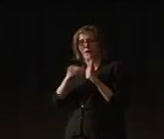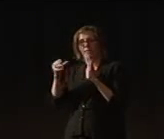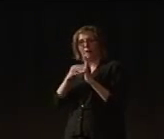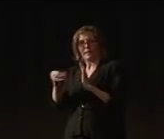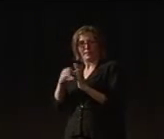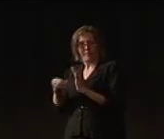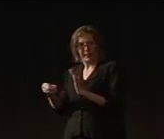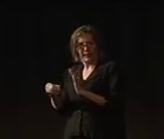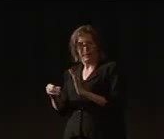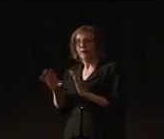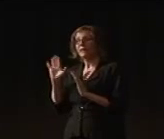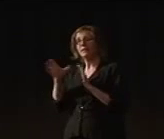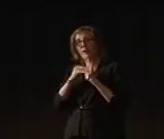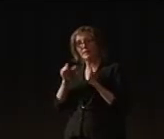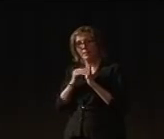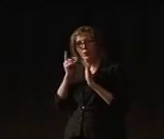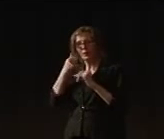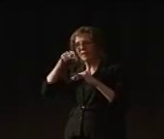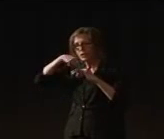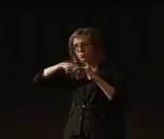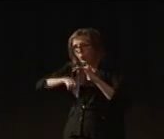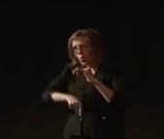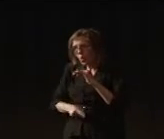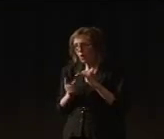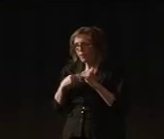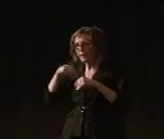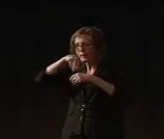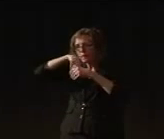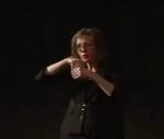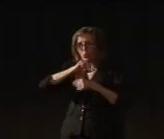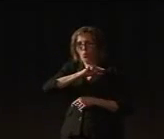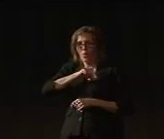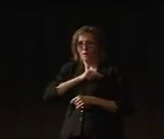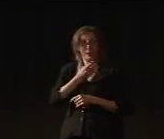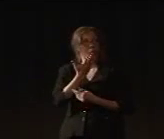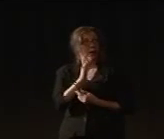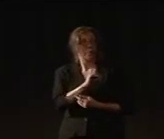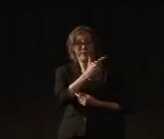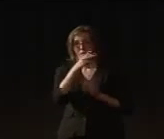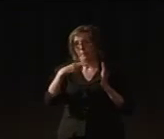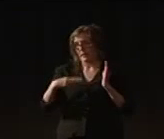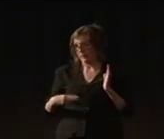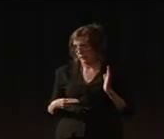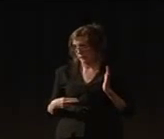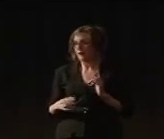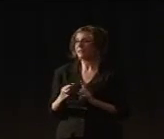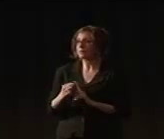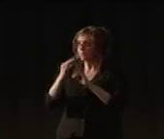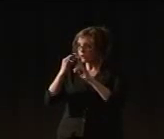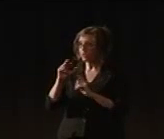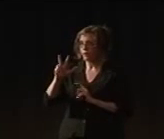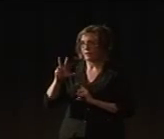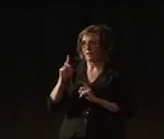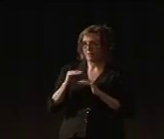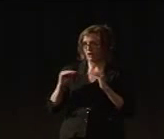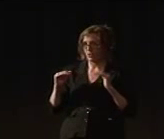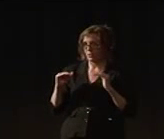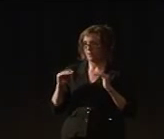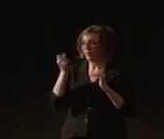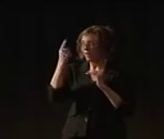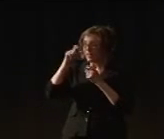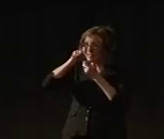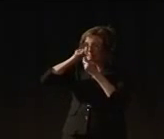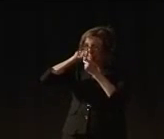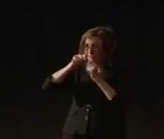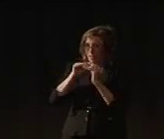explore the inner quality of a painting, especially in three dimensions, to a level of detail